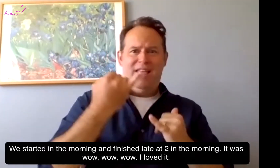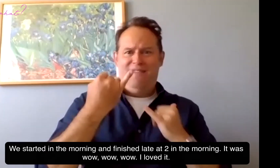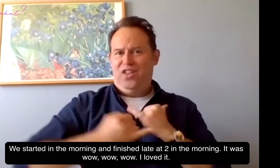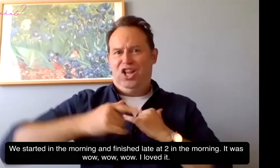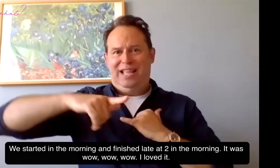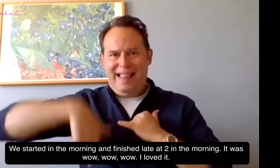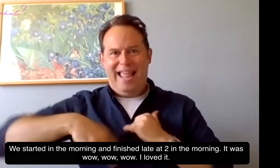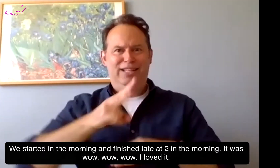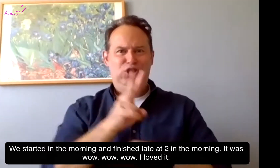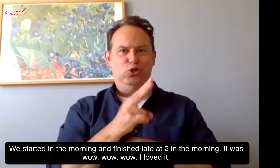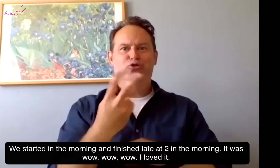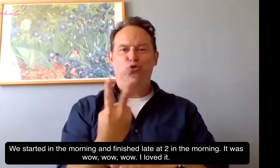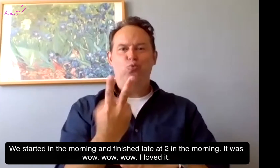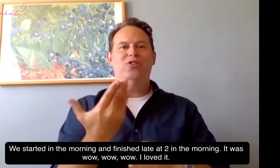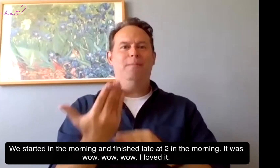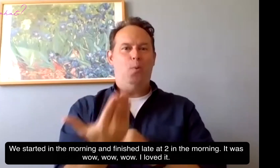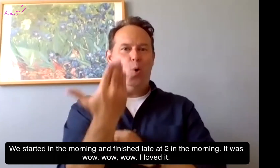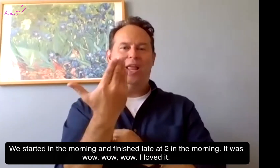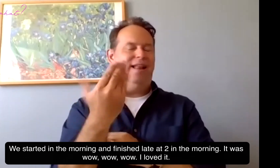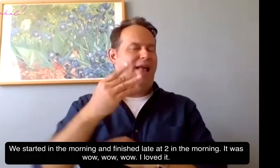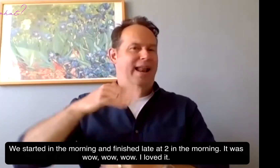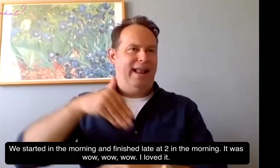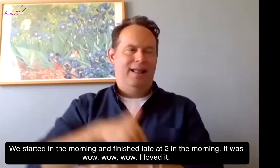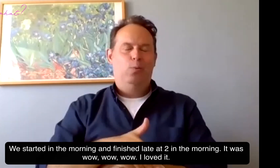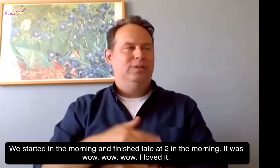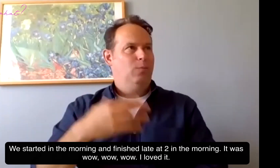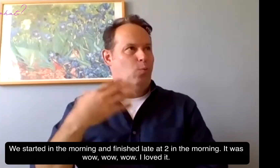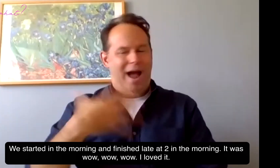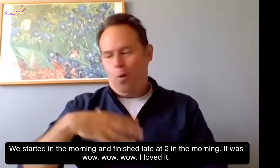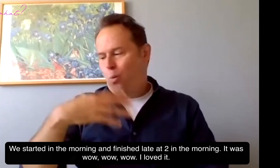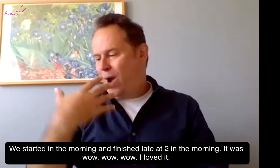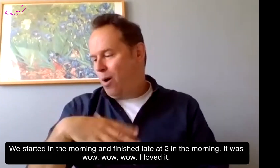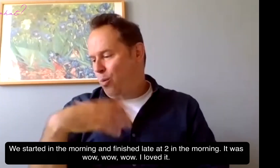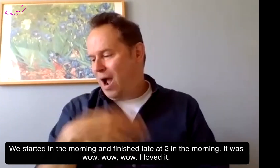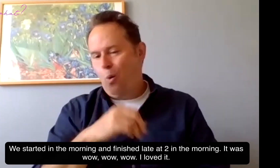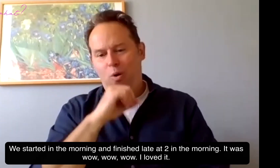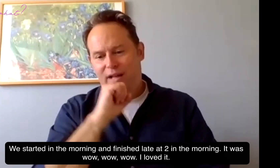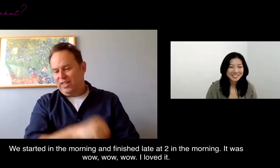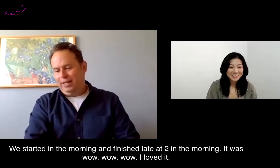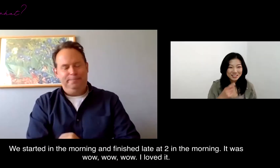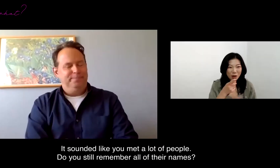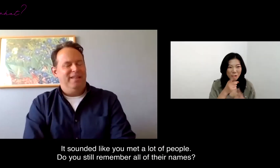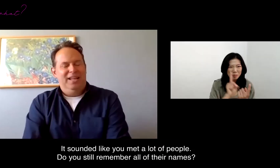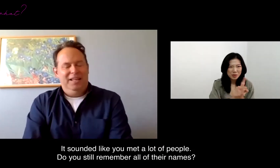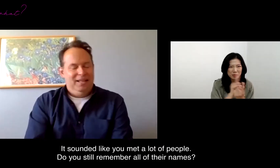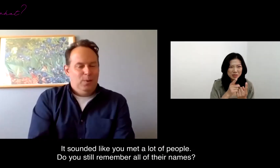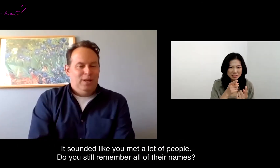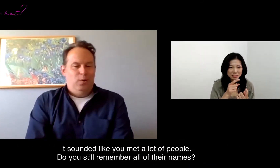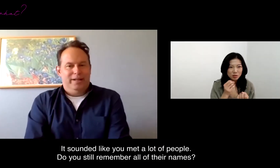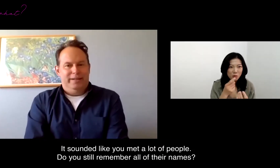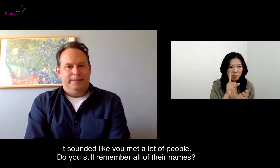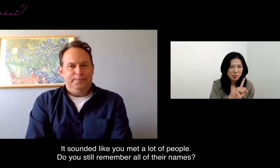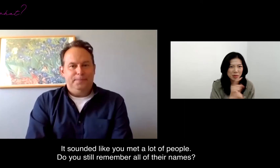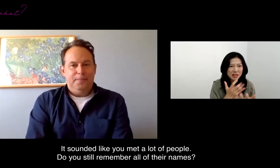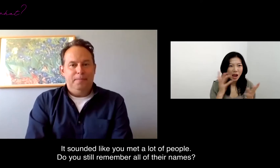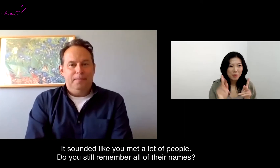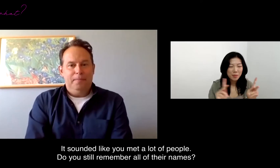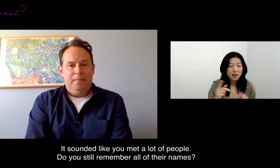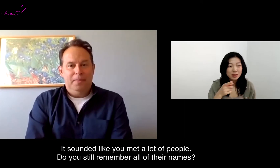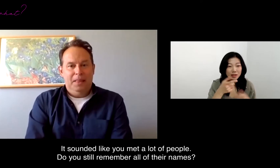morning and finished late at 2 in the morning. It was...wow. Wow, wow, wow. I loved it. Sounded like you met a lot of